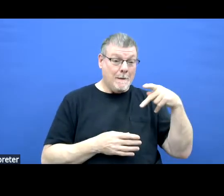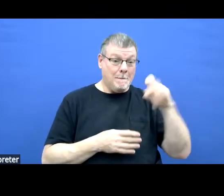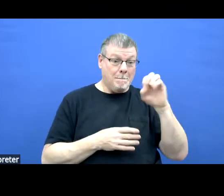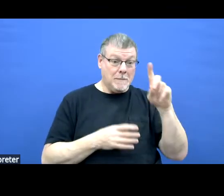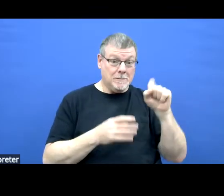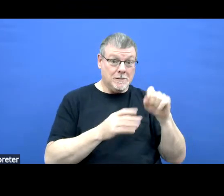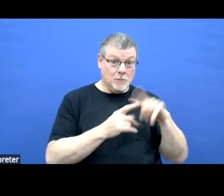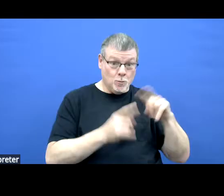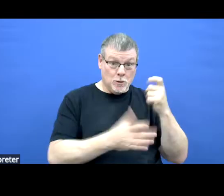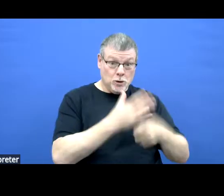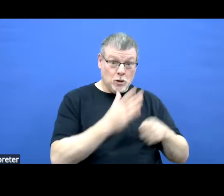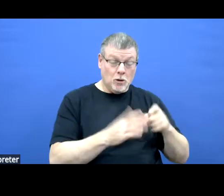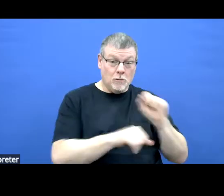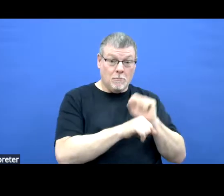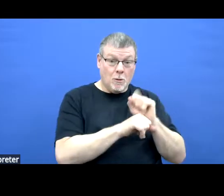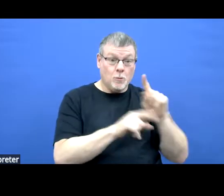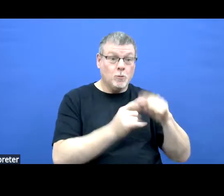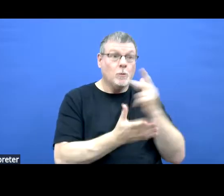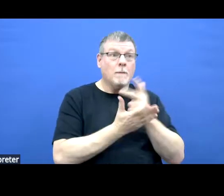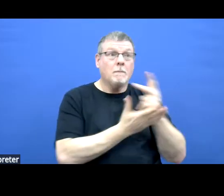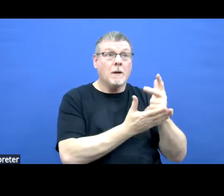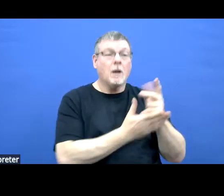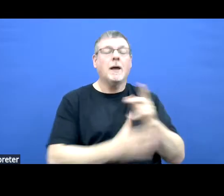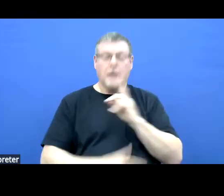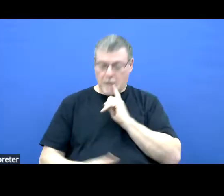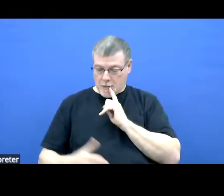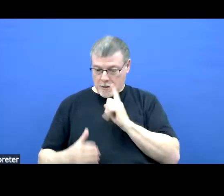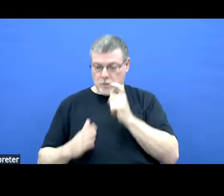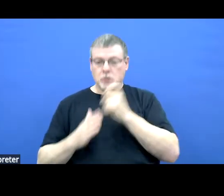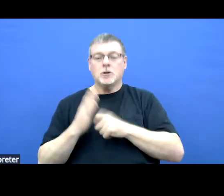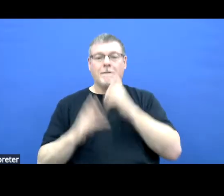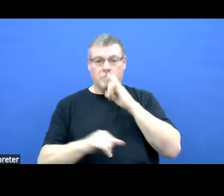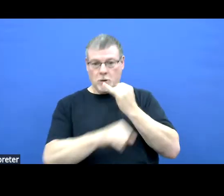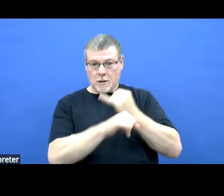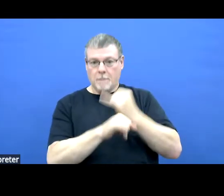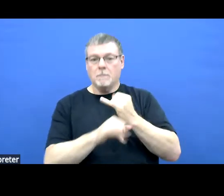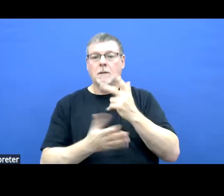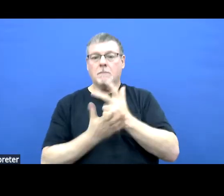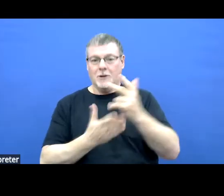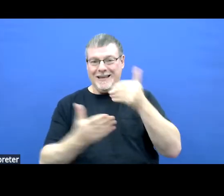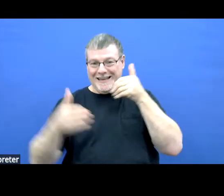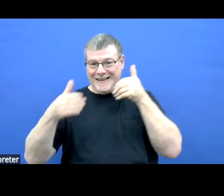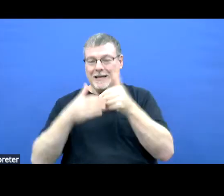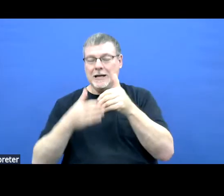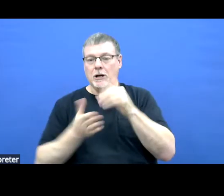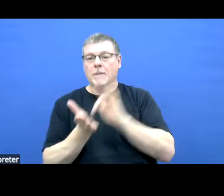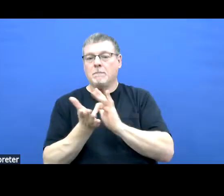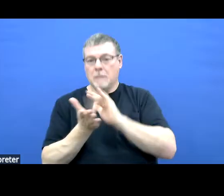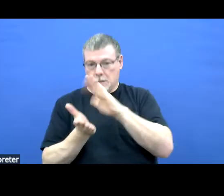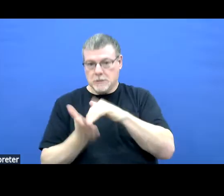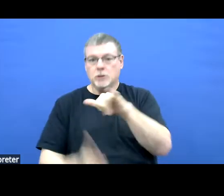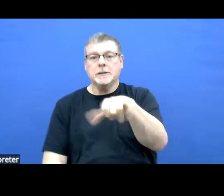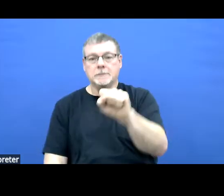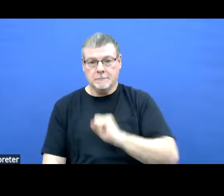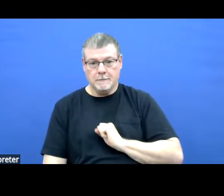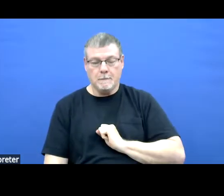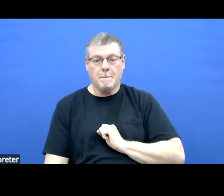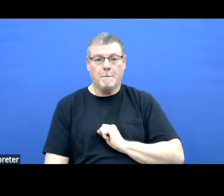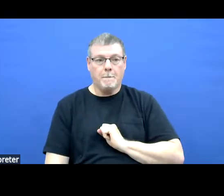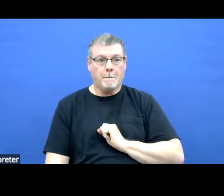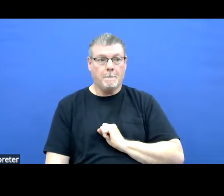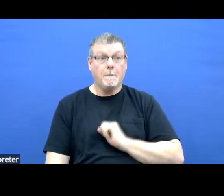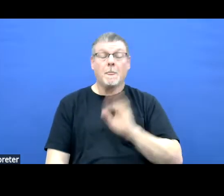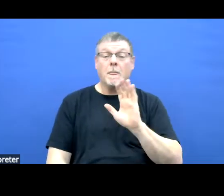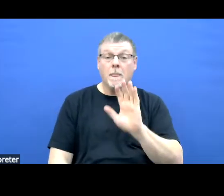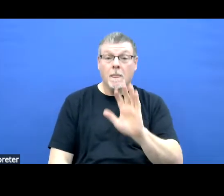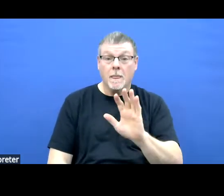employees to park? There is a charge for on-campus parking near the medical center. Yes, sir. Okay. I'm